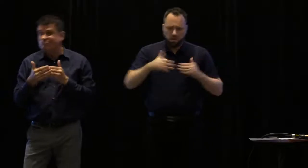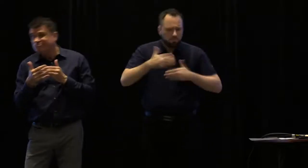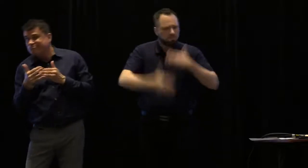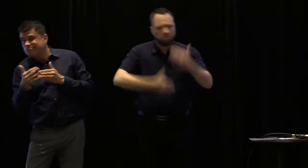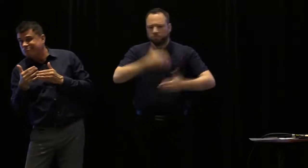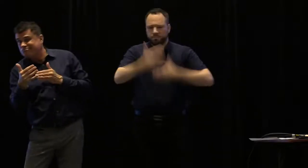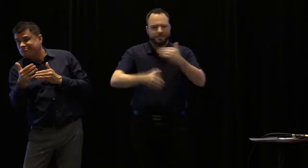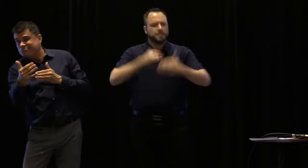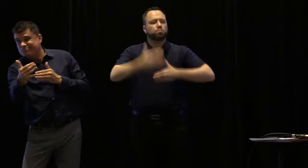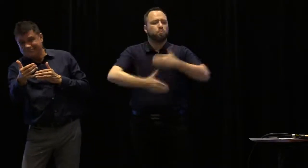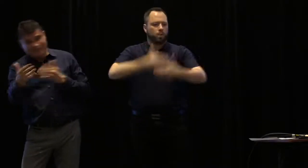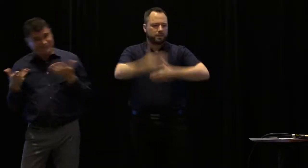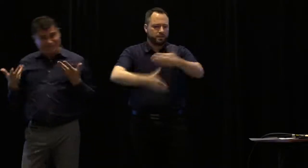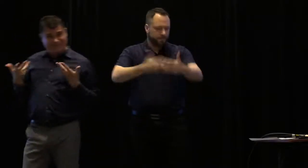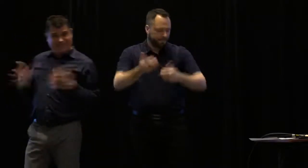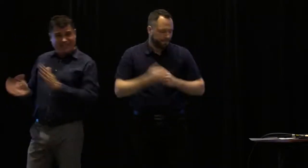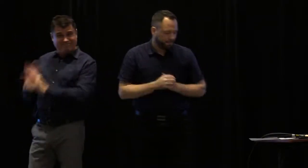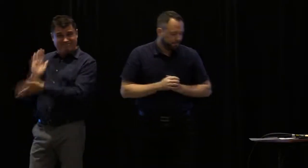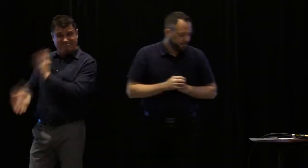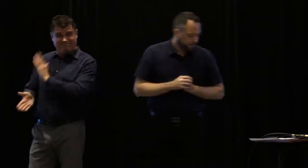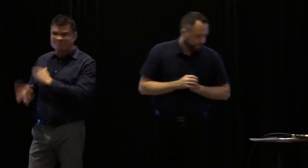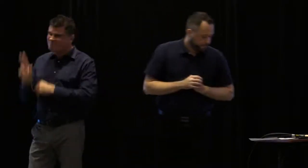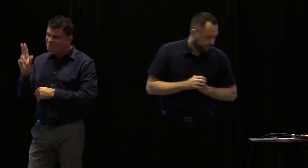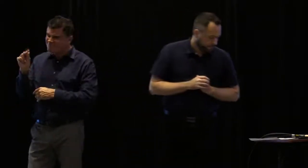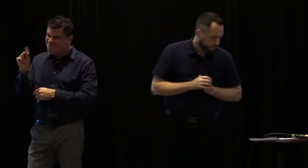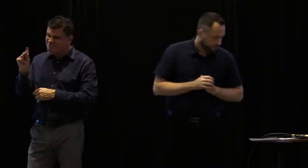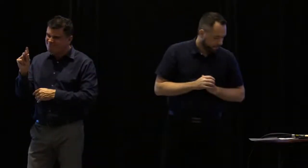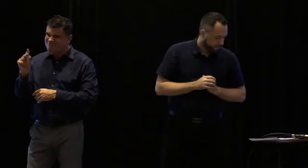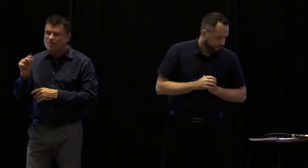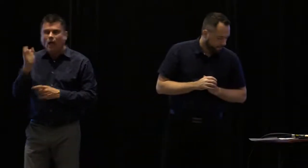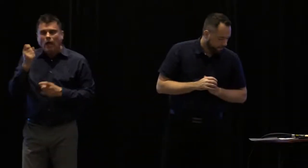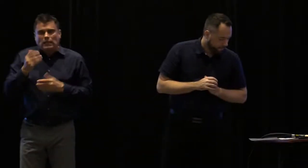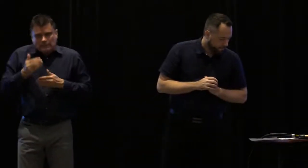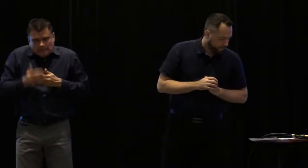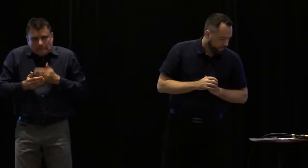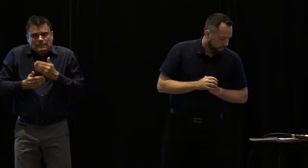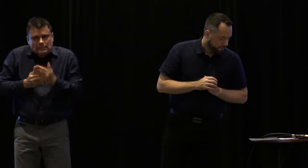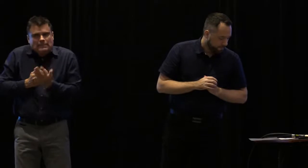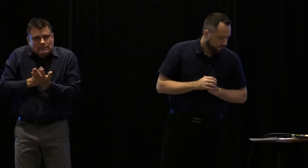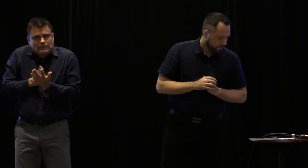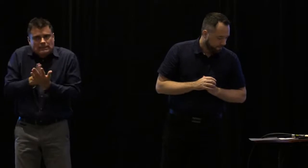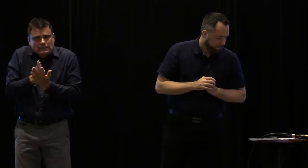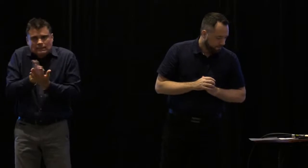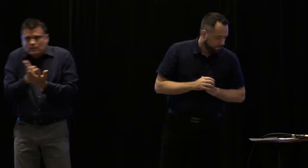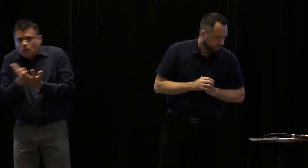done. We are by no means finished, and we will carry on.